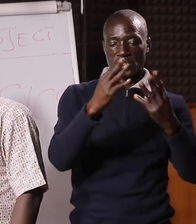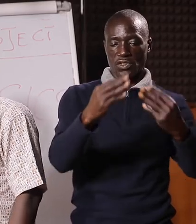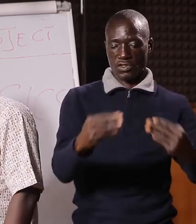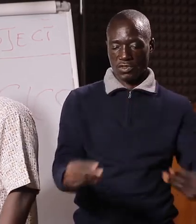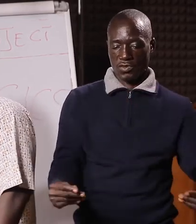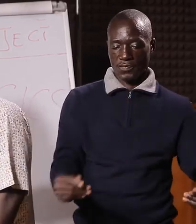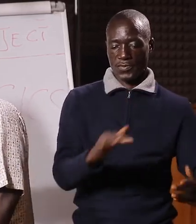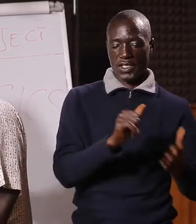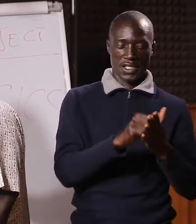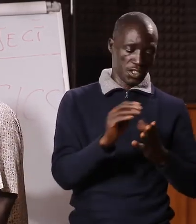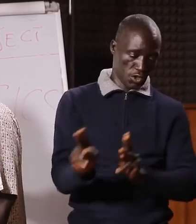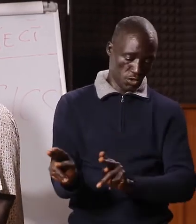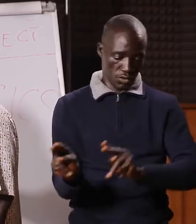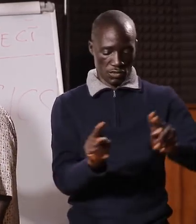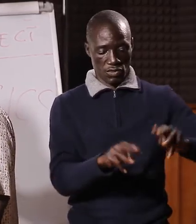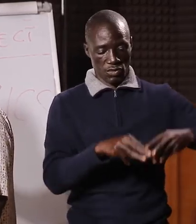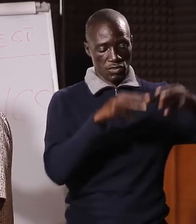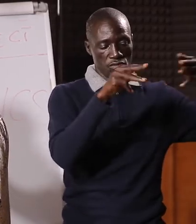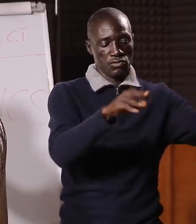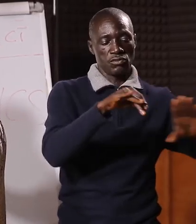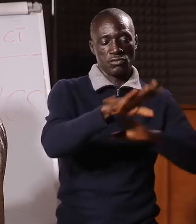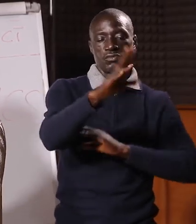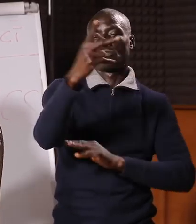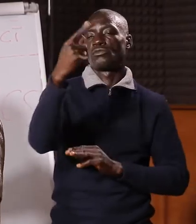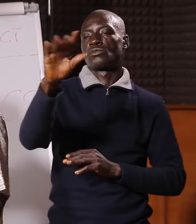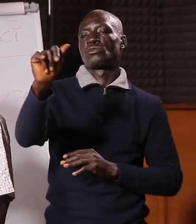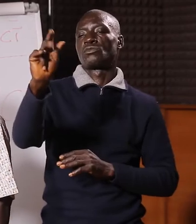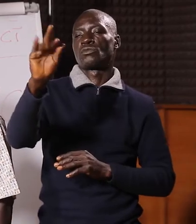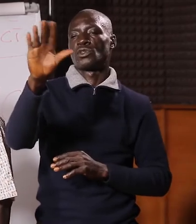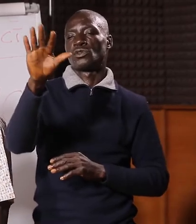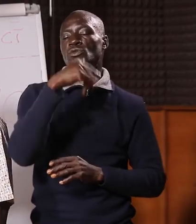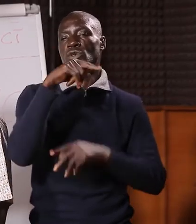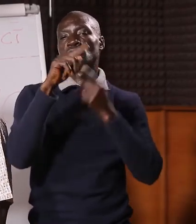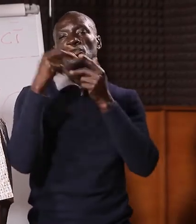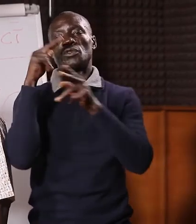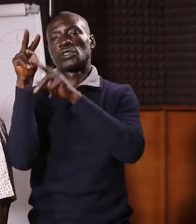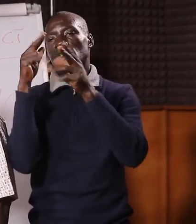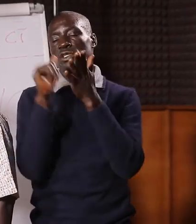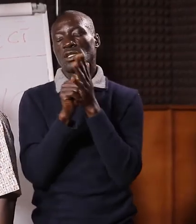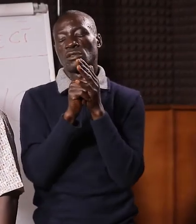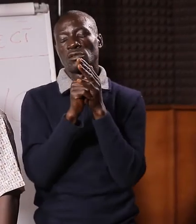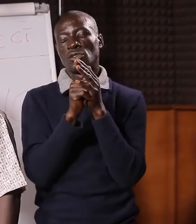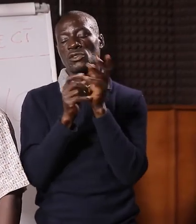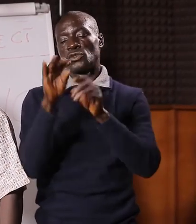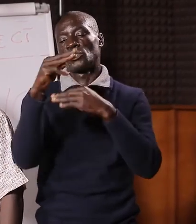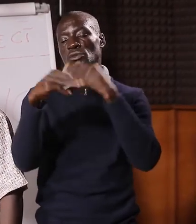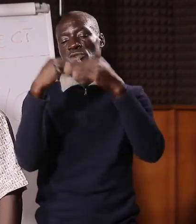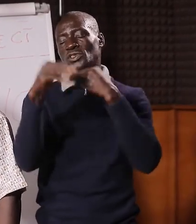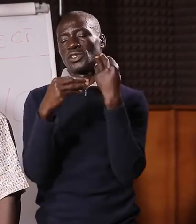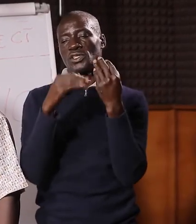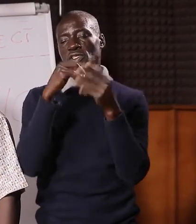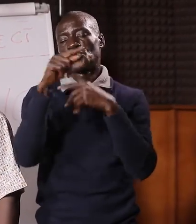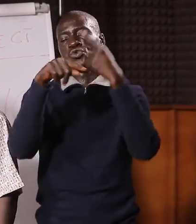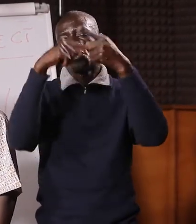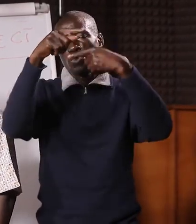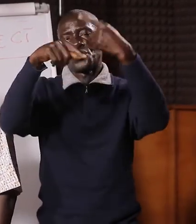dissolved and is being deposited at the anode. So we will see that as the process is